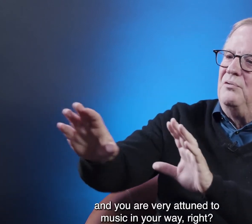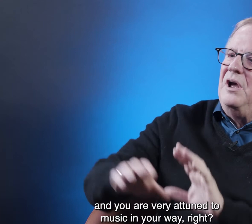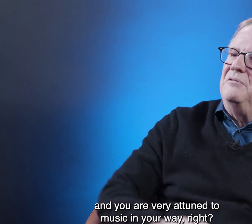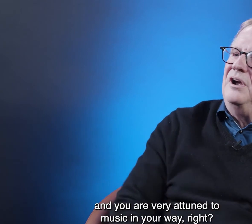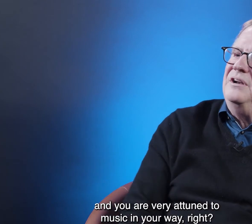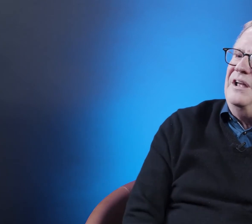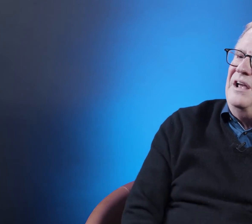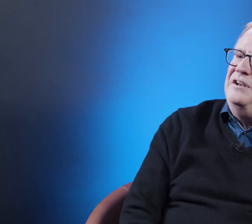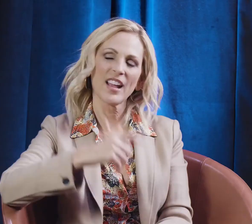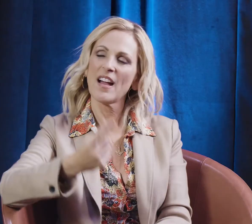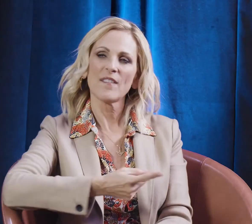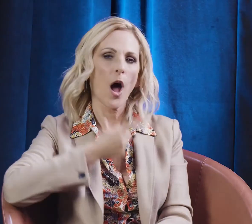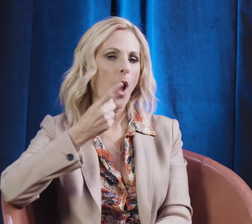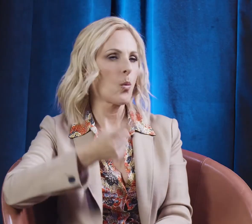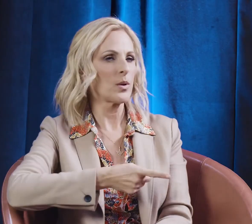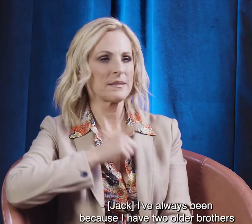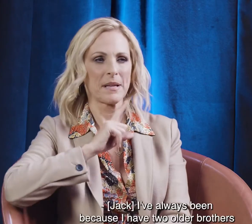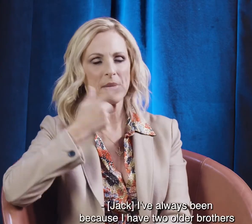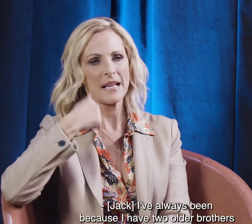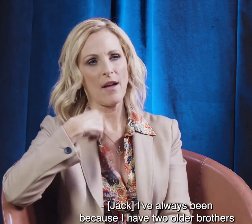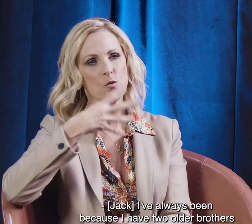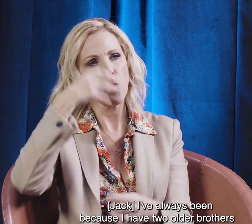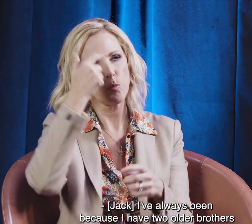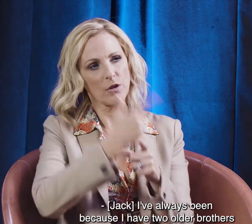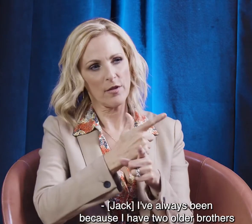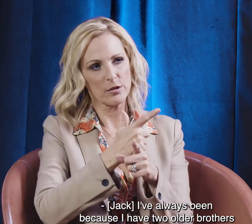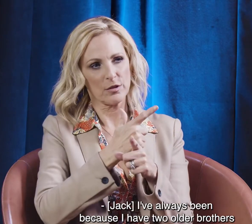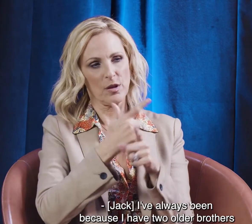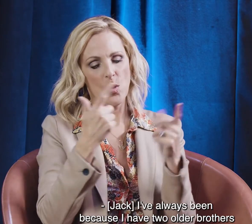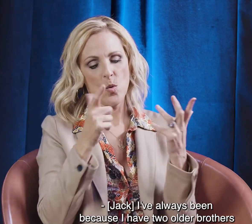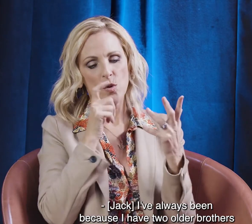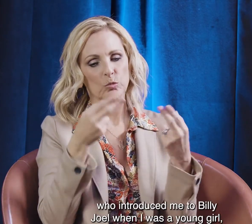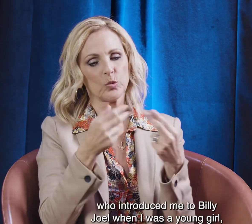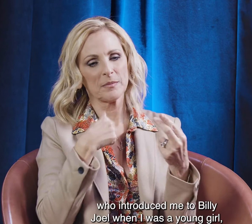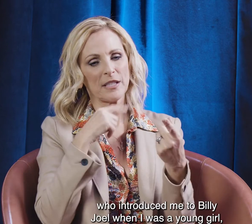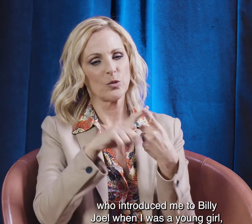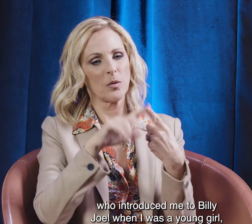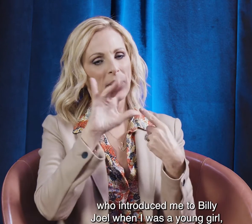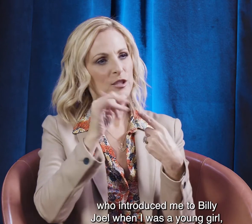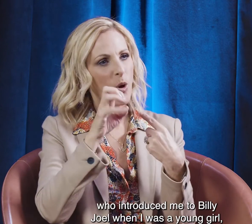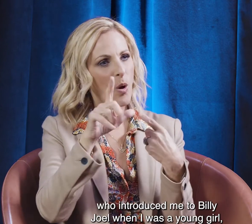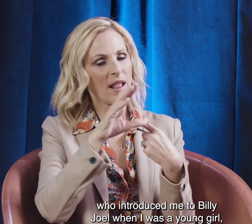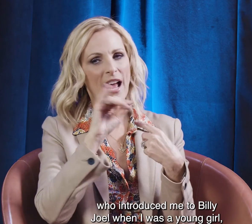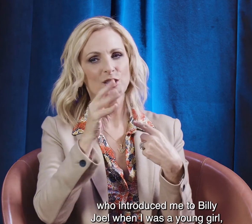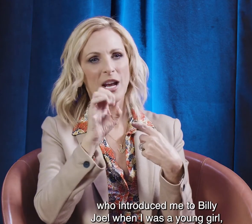way, right? I've always been, because I have two older brothers who introduced me to Billy Joel when I was a young